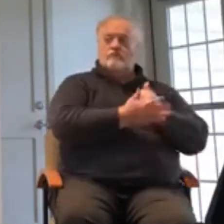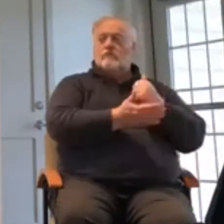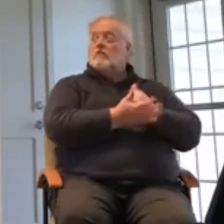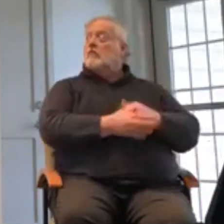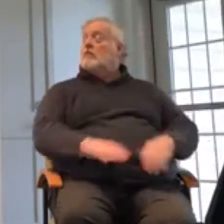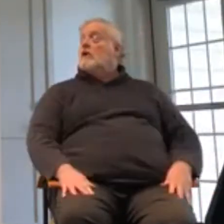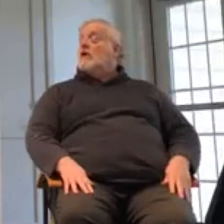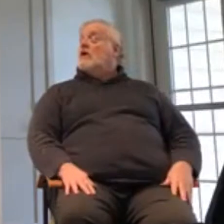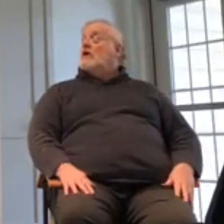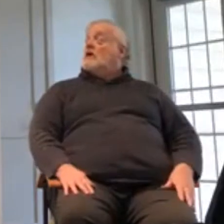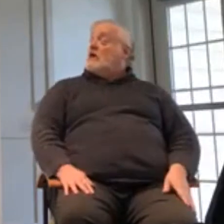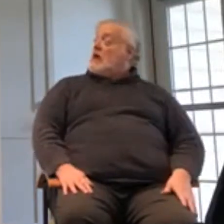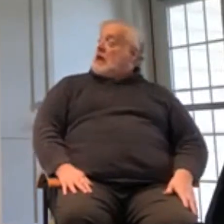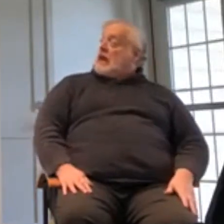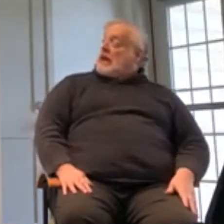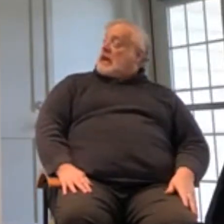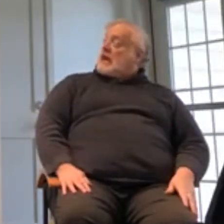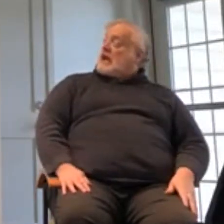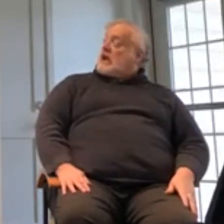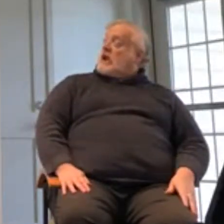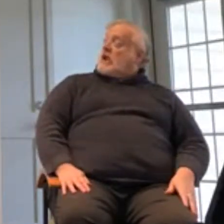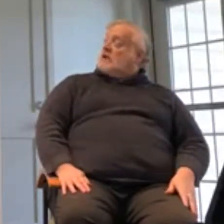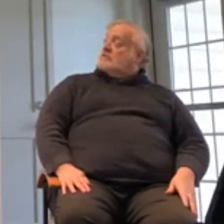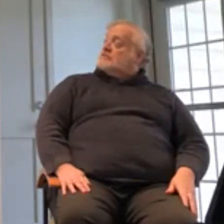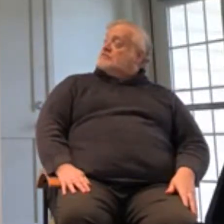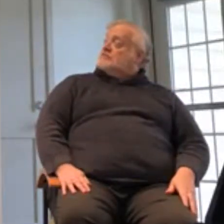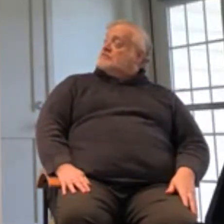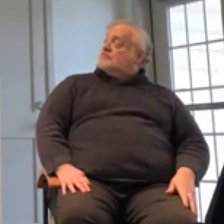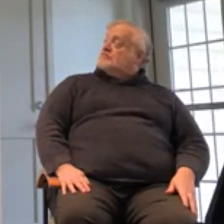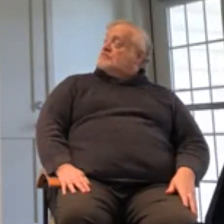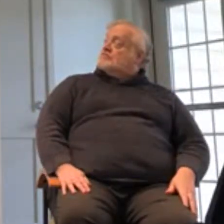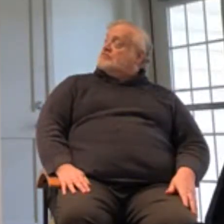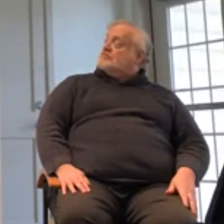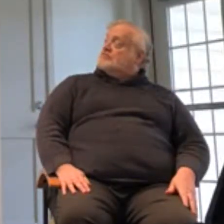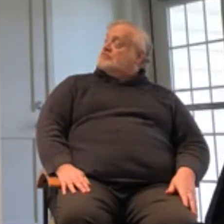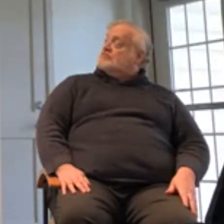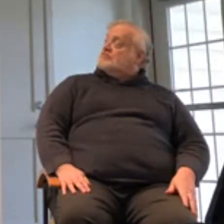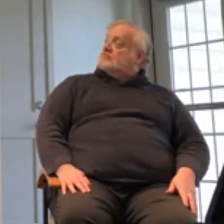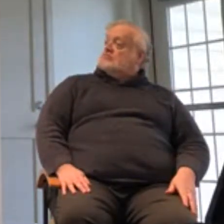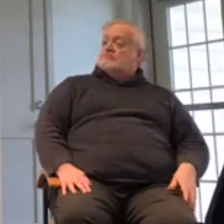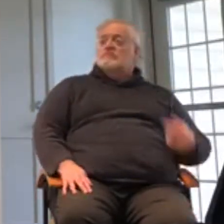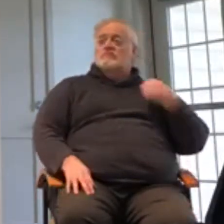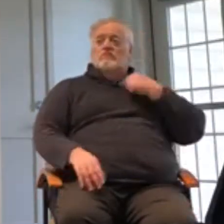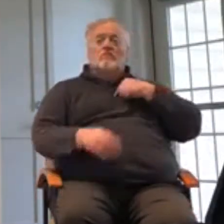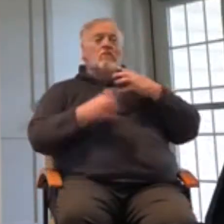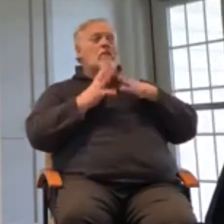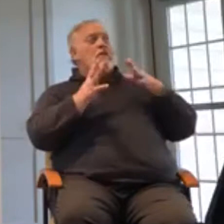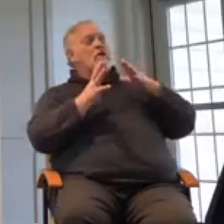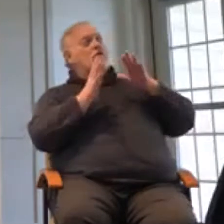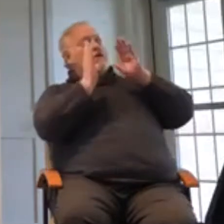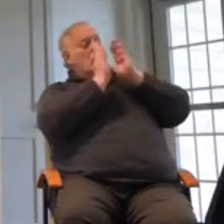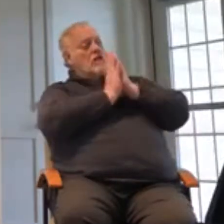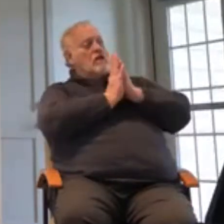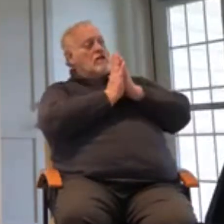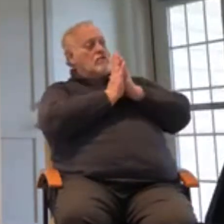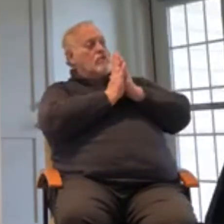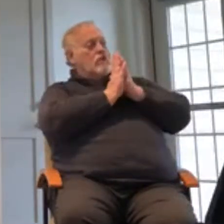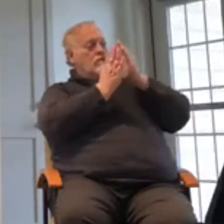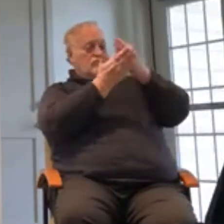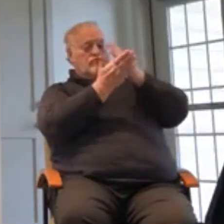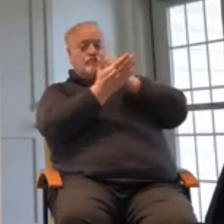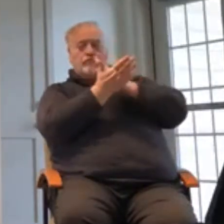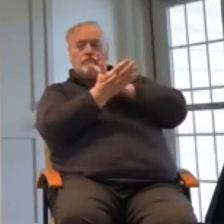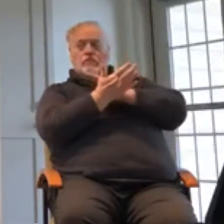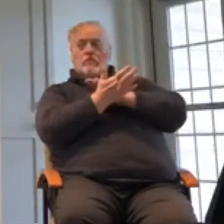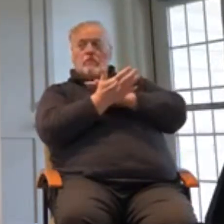again, casting all your care upon him, for he careth for you. And we do have a lot to pray for. Pray for my stepdad. Did you want